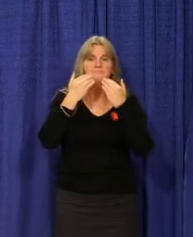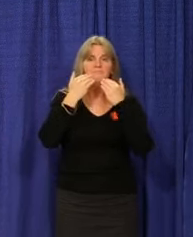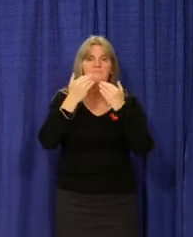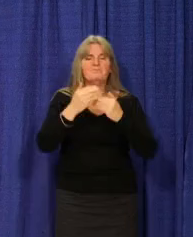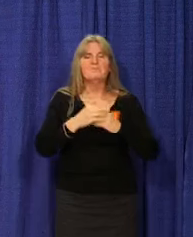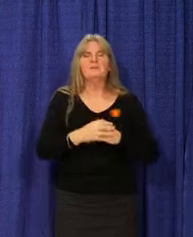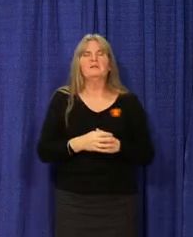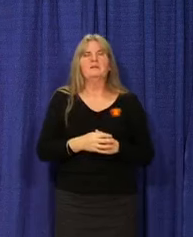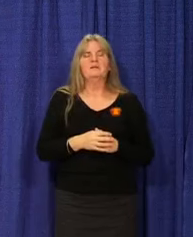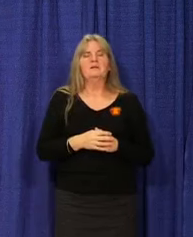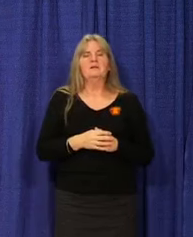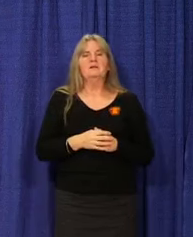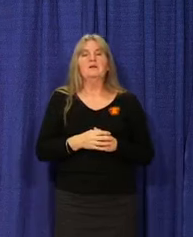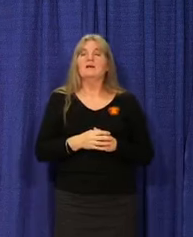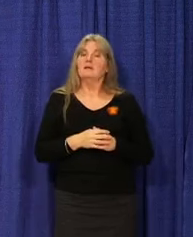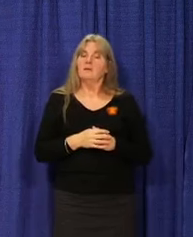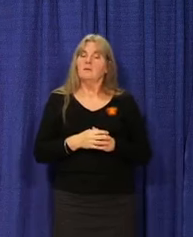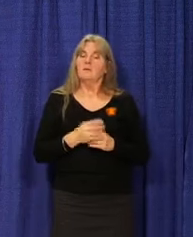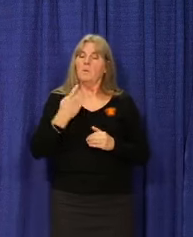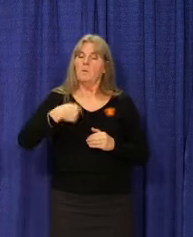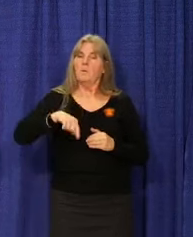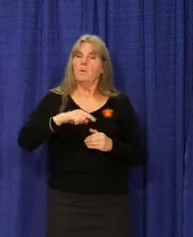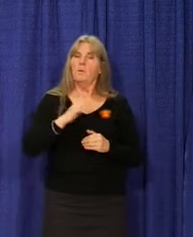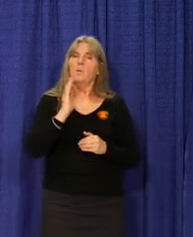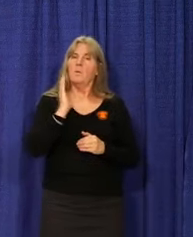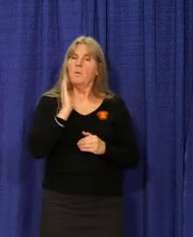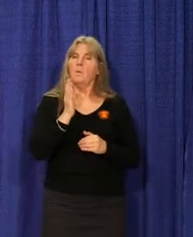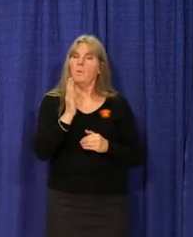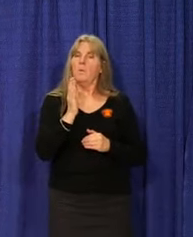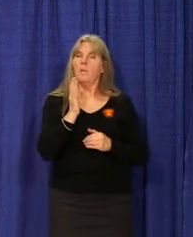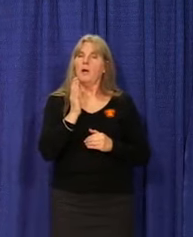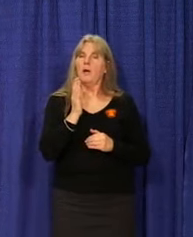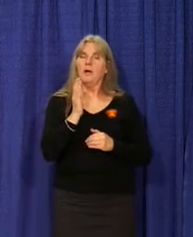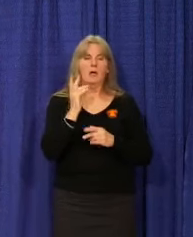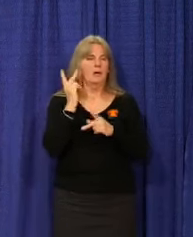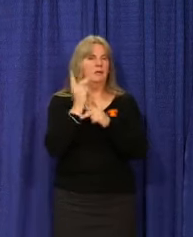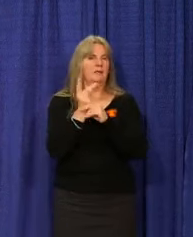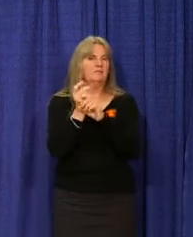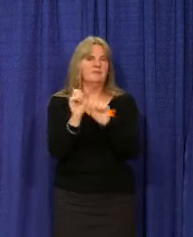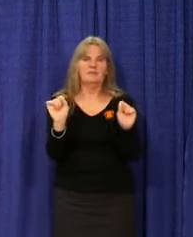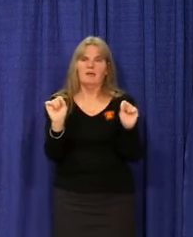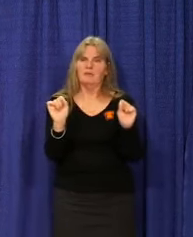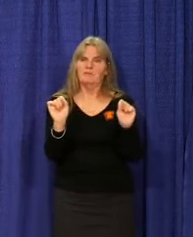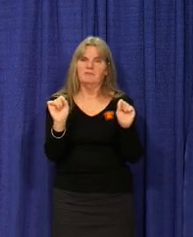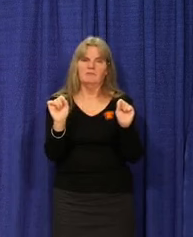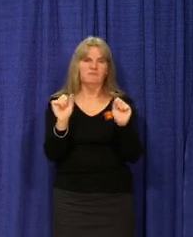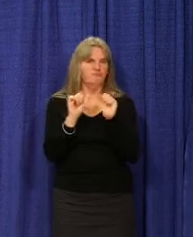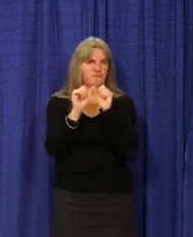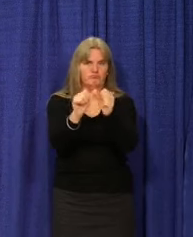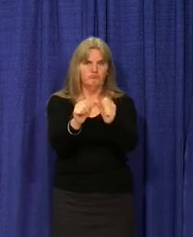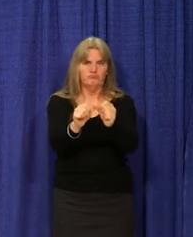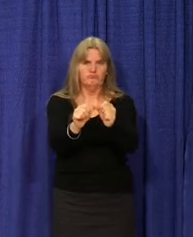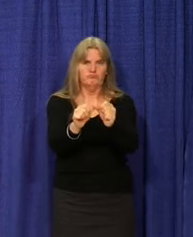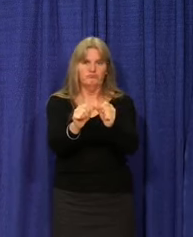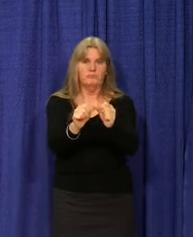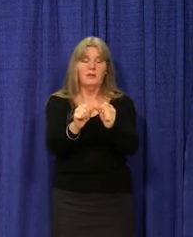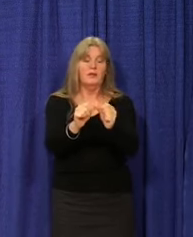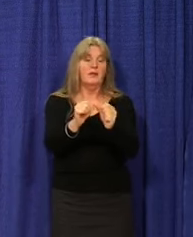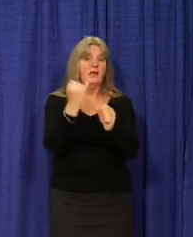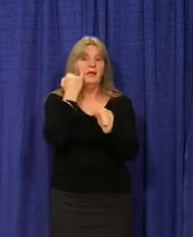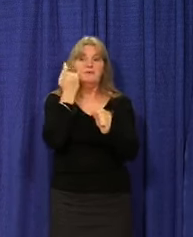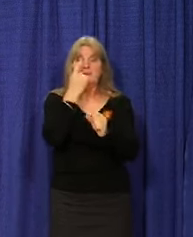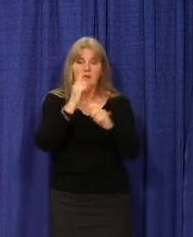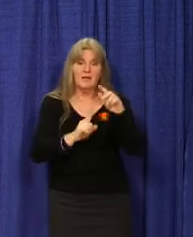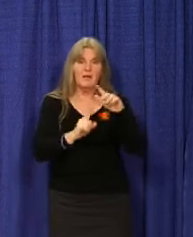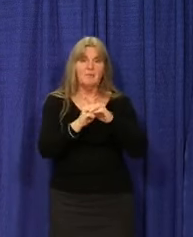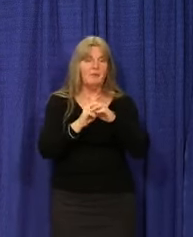that we will make sure that we are attaining a level of safety at all times, and we will respond as necessary. We think